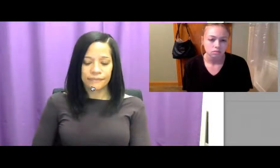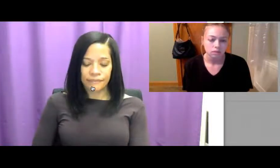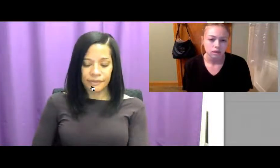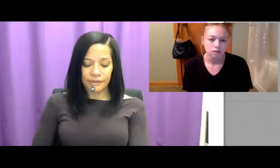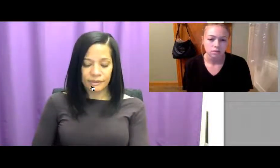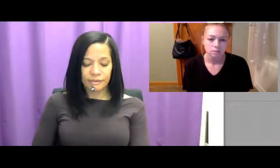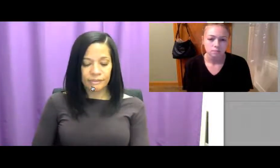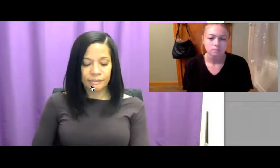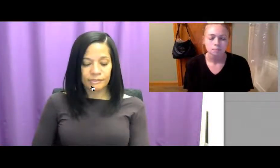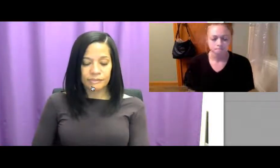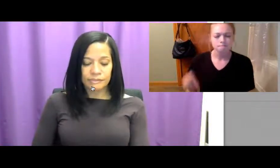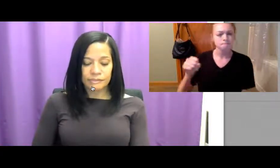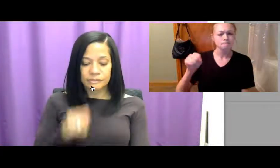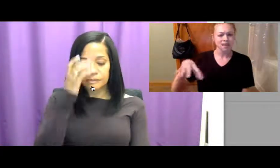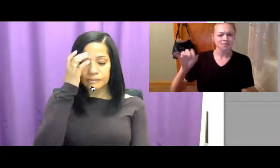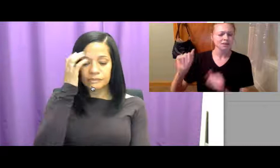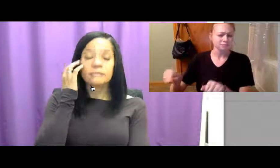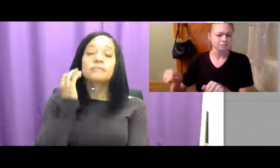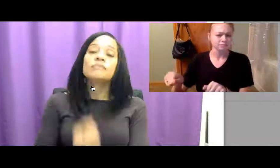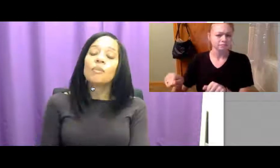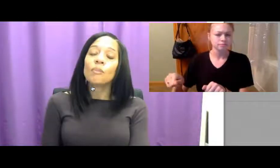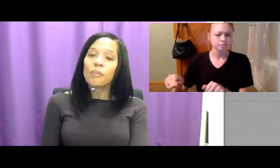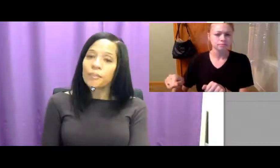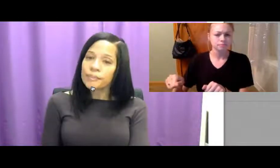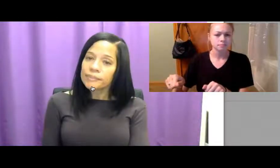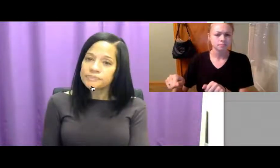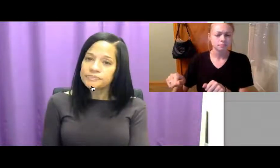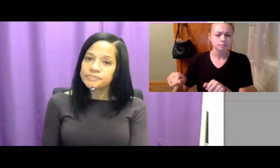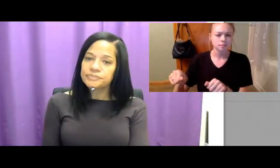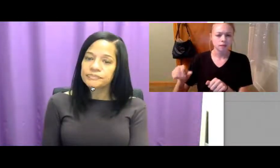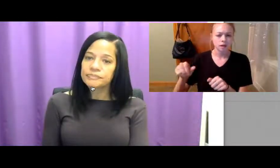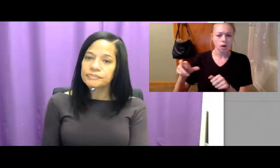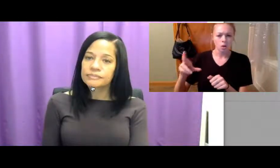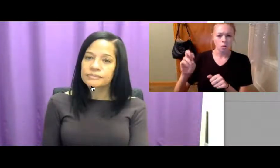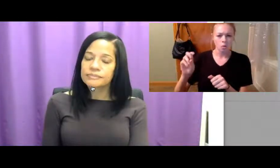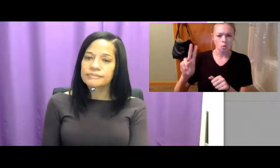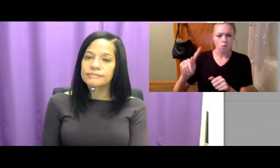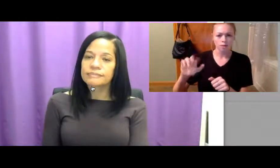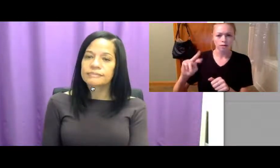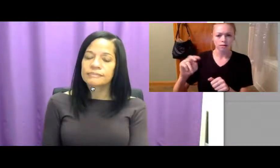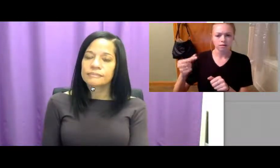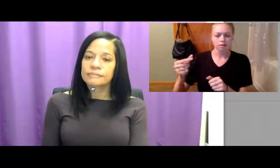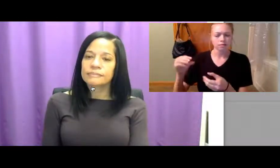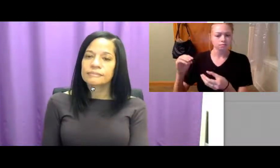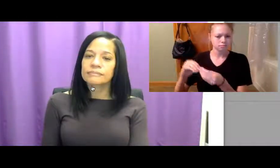can find that. No worries. The routing number for your account